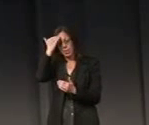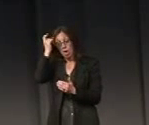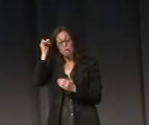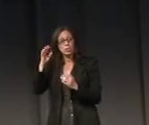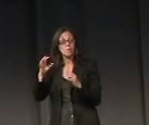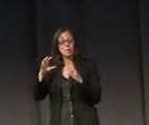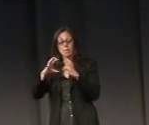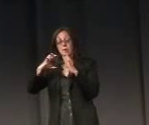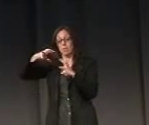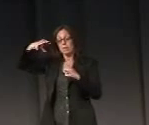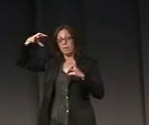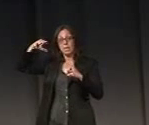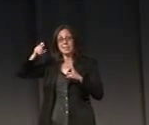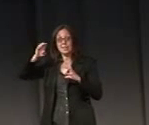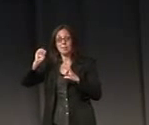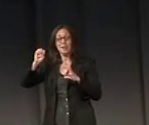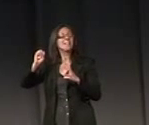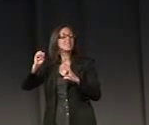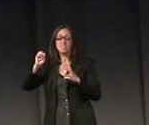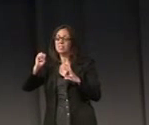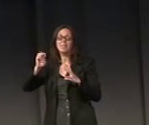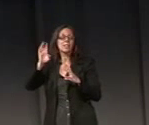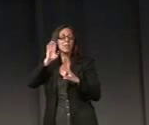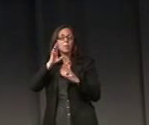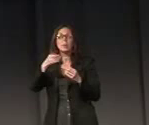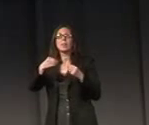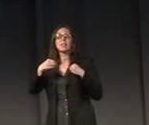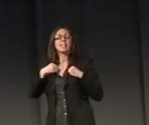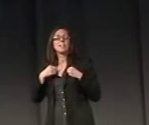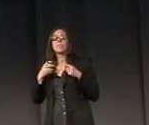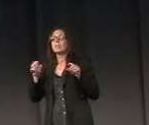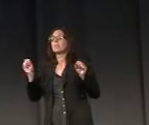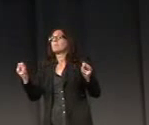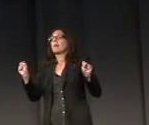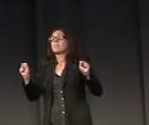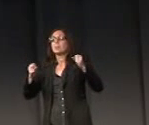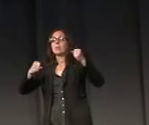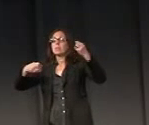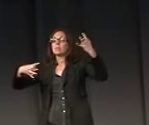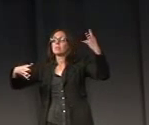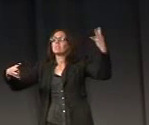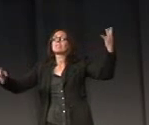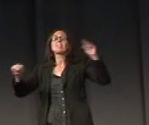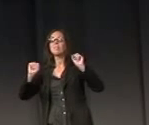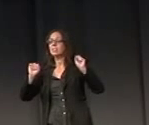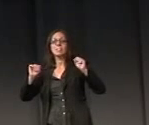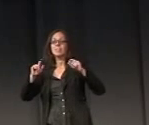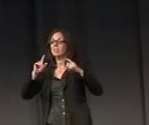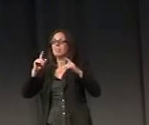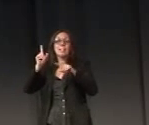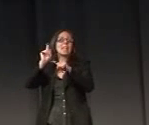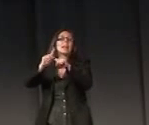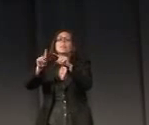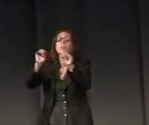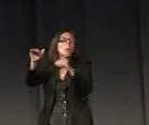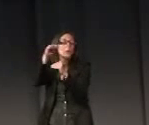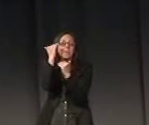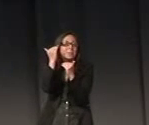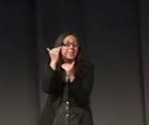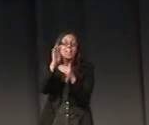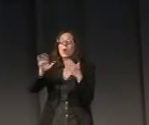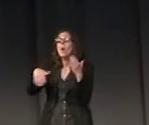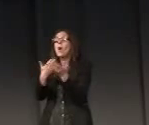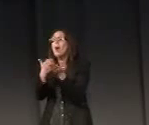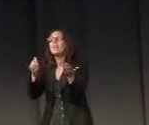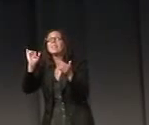our ken boundless possibilities. All those things may be real, whereof saints and philosophers have dreamt."